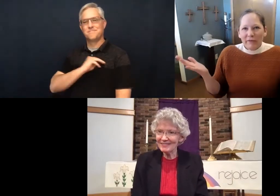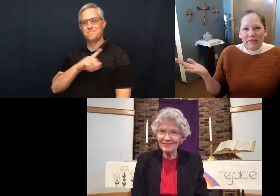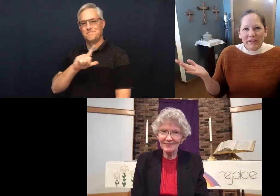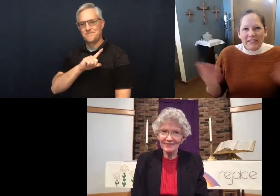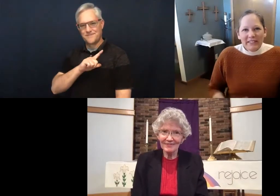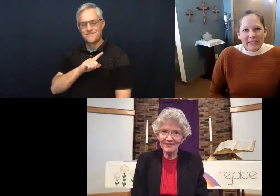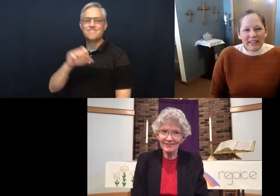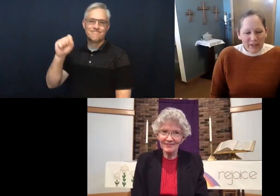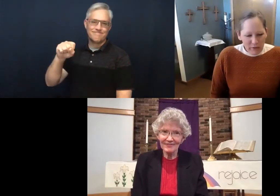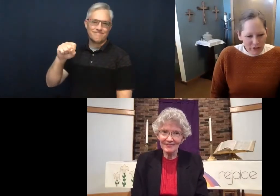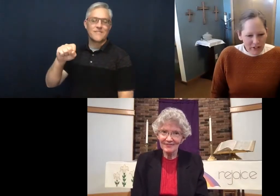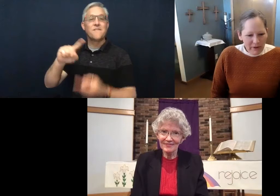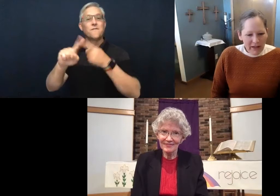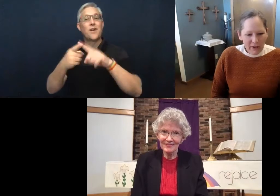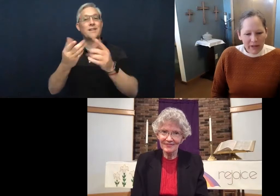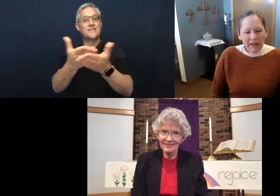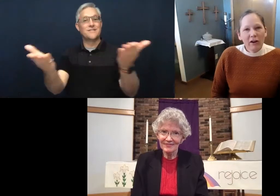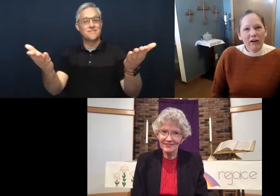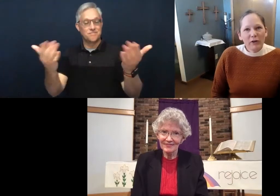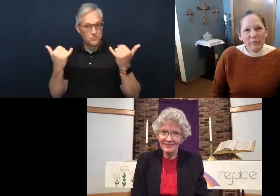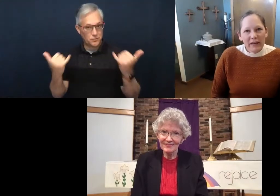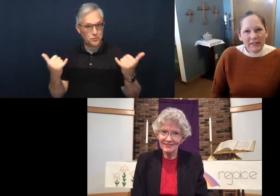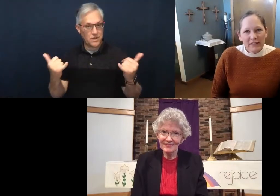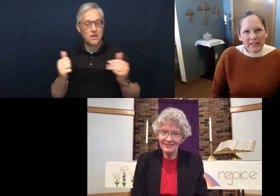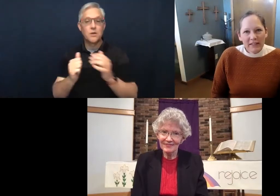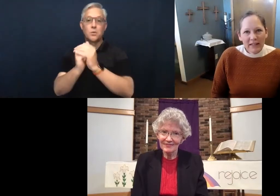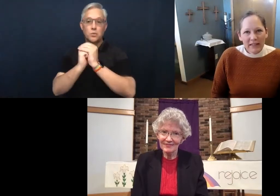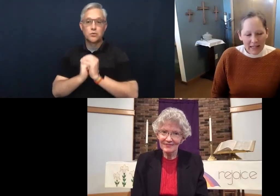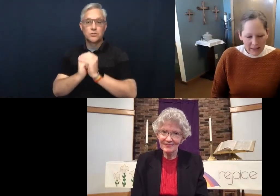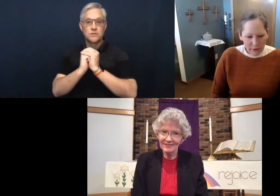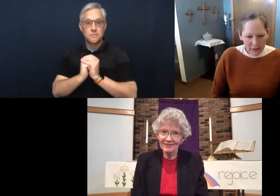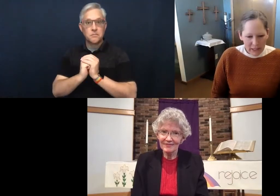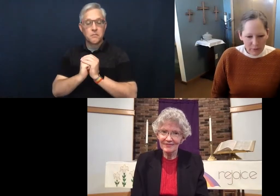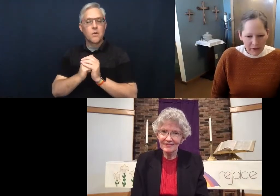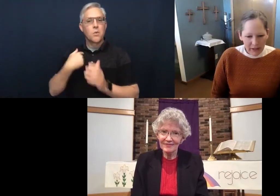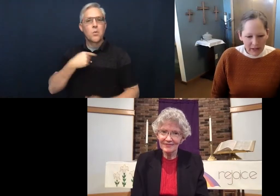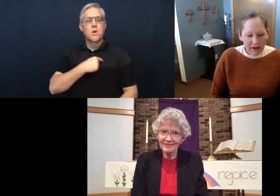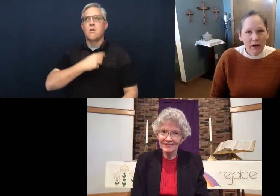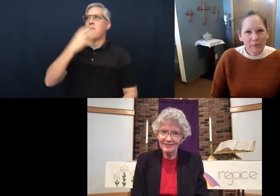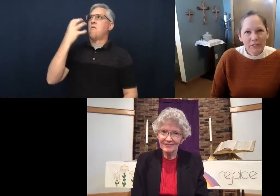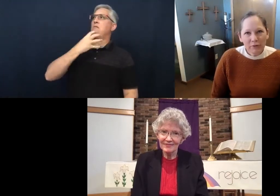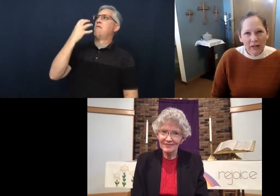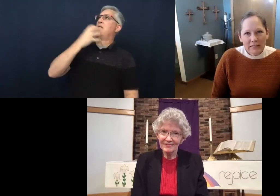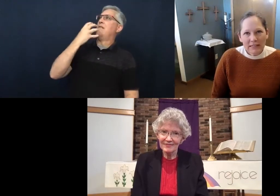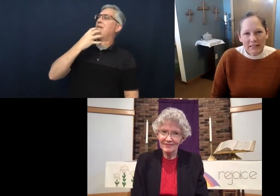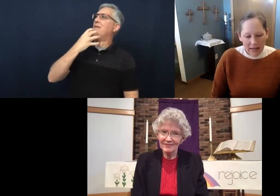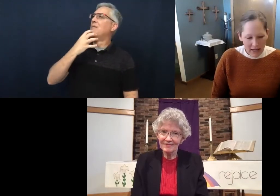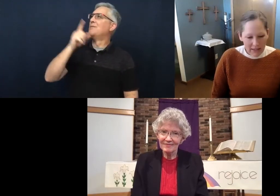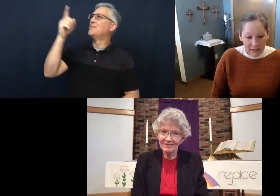My friends, today in worship, we are amazed that the Holy Spirit comes to us and